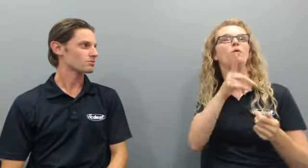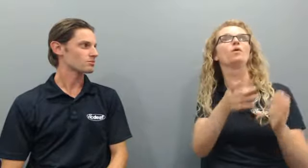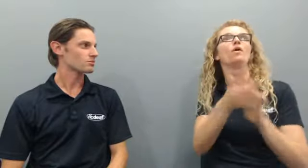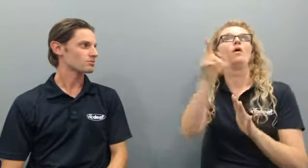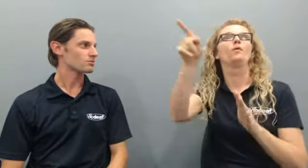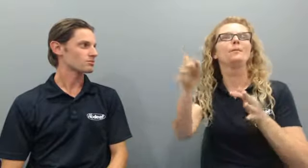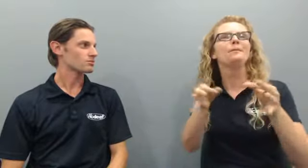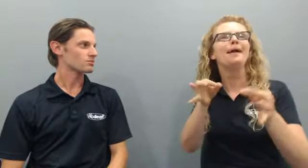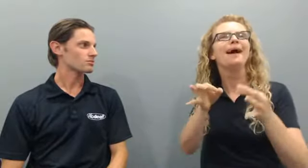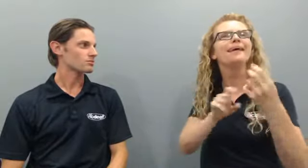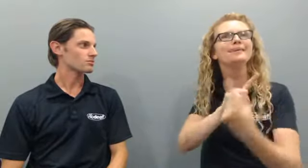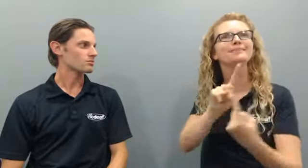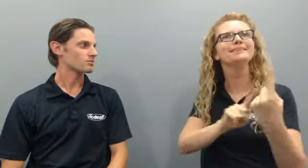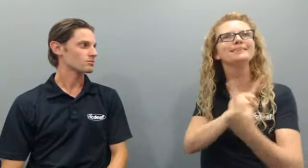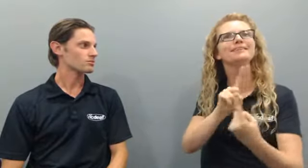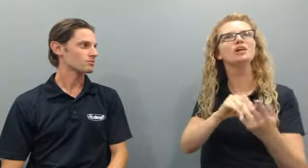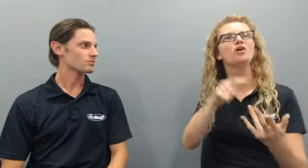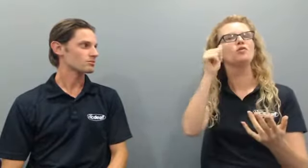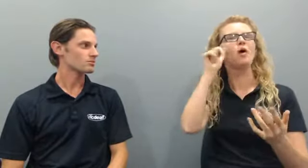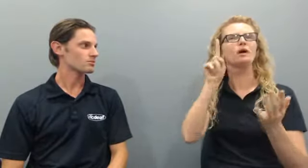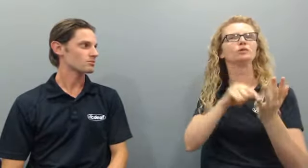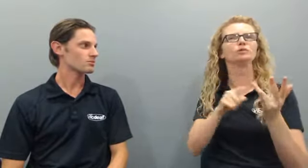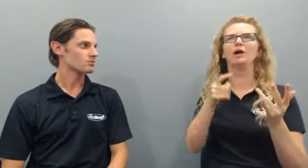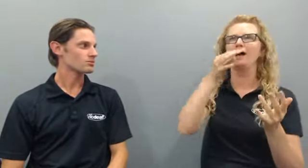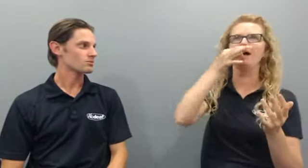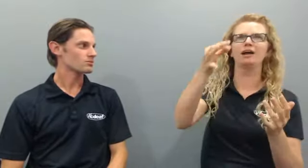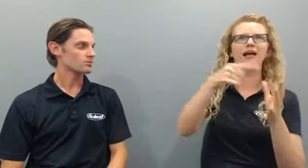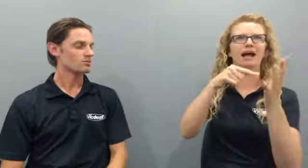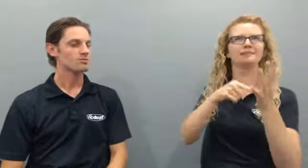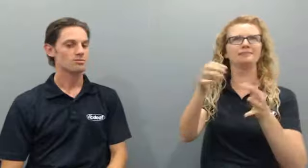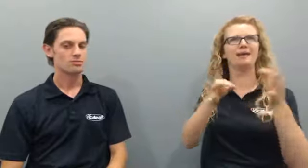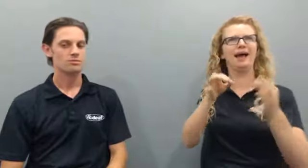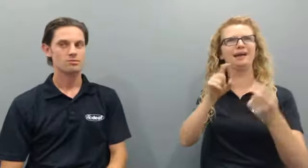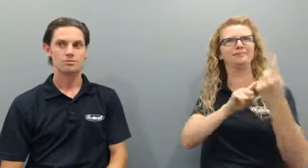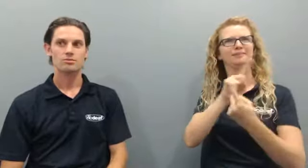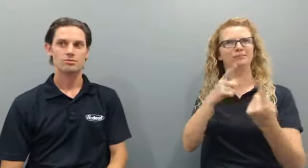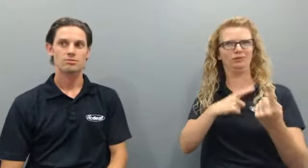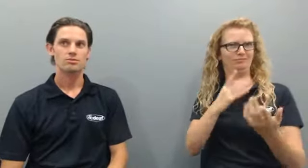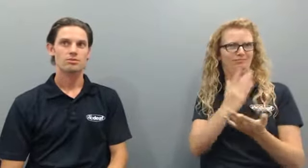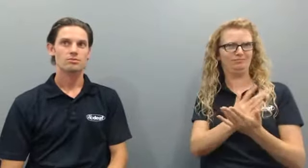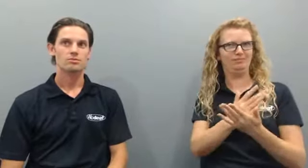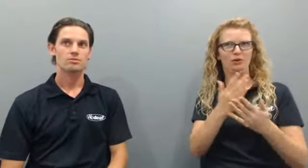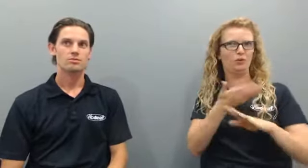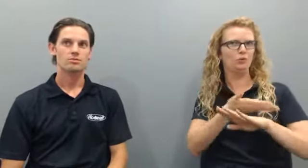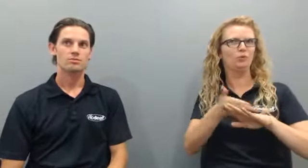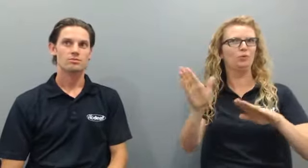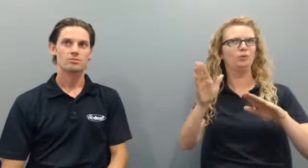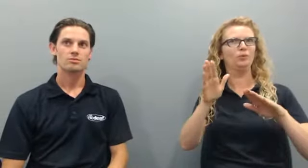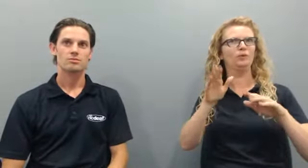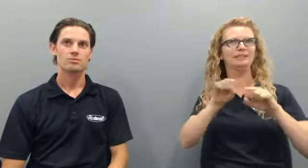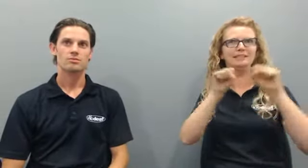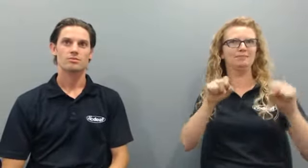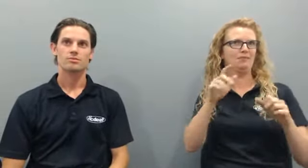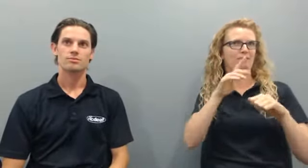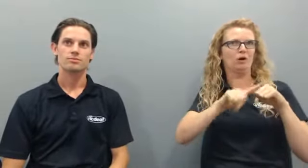shared information with people and gone through the process before they go to a planning meeting. So because it is such a